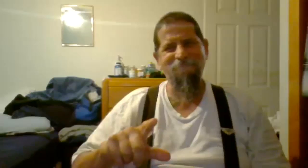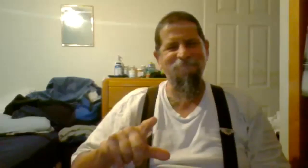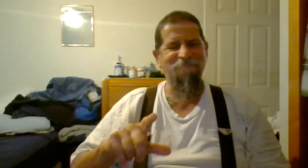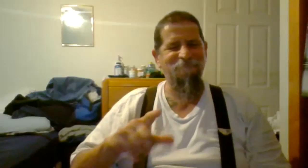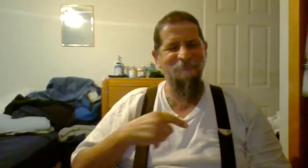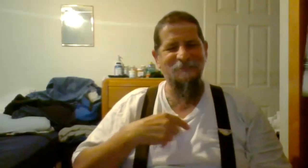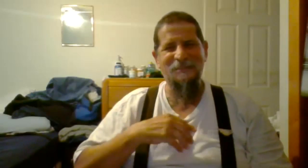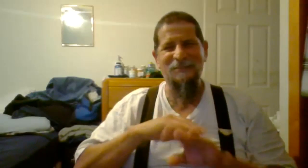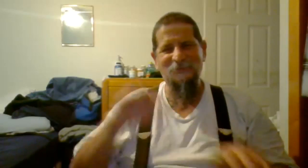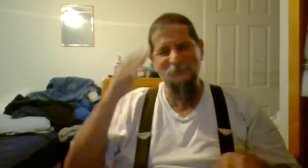Well,